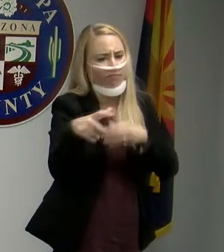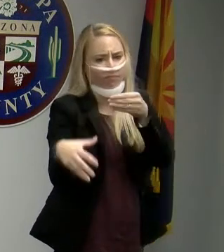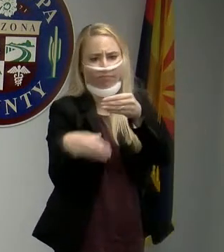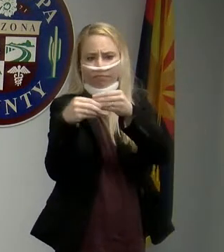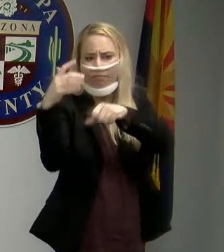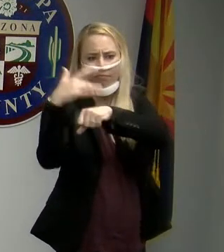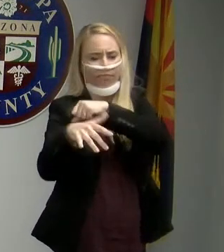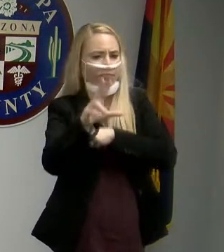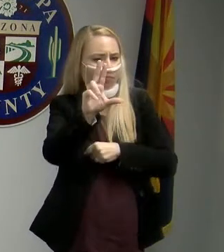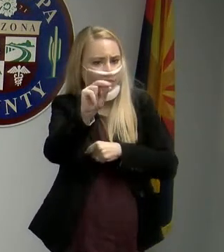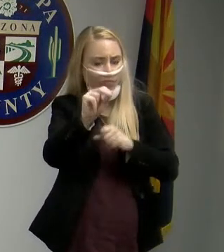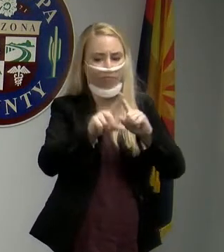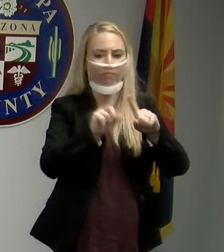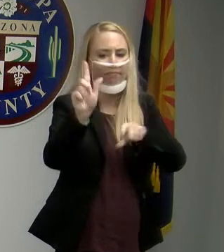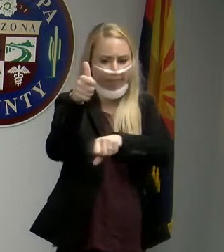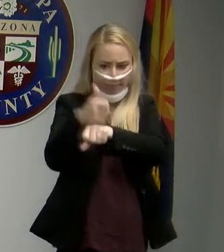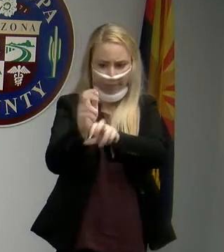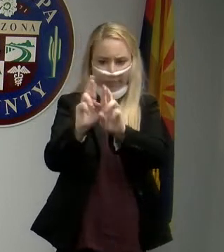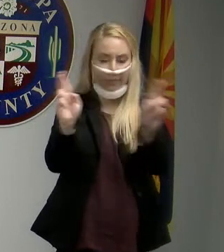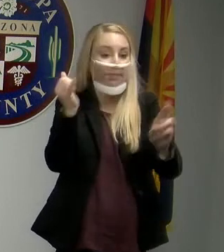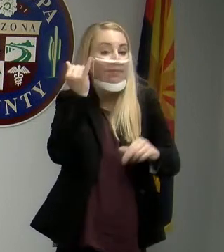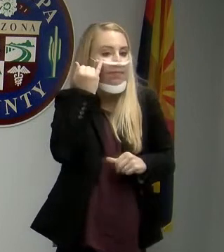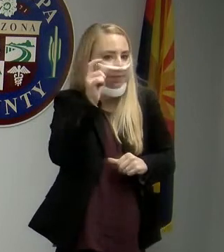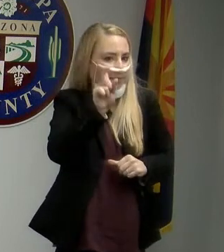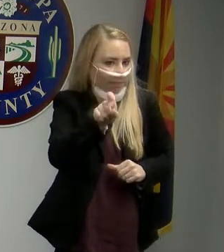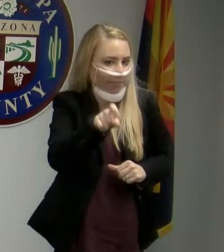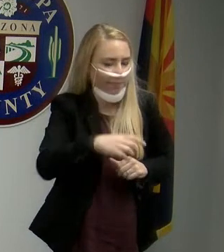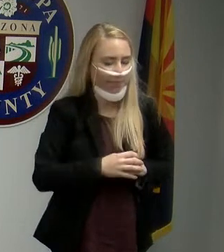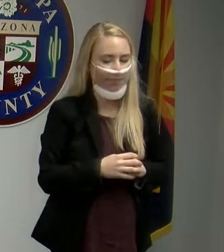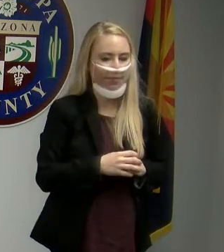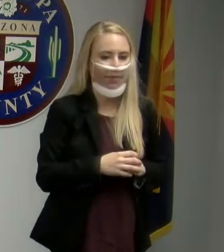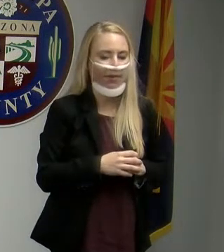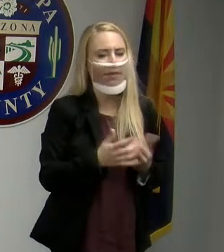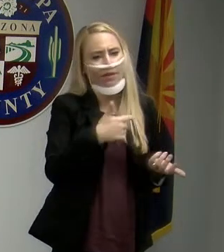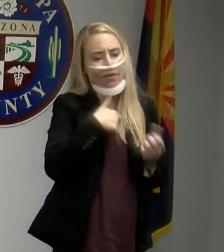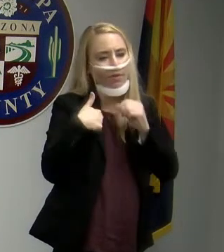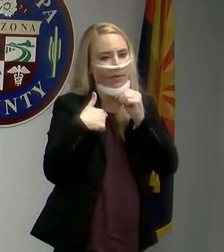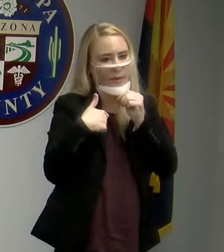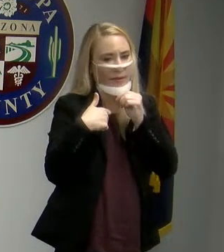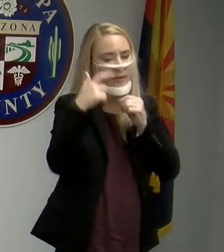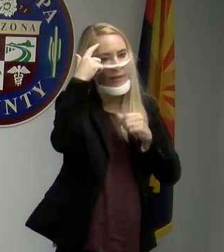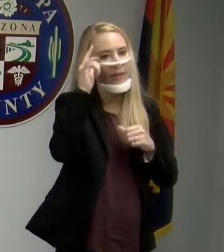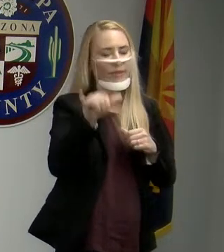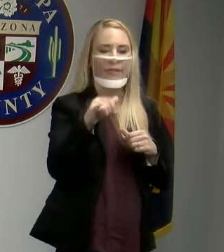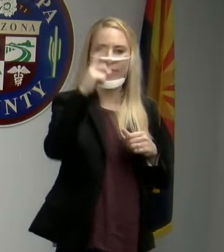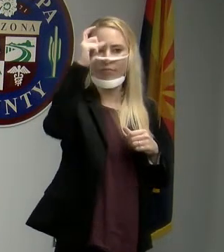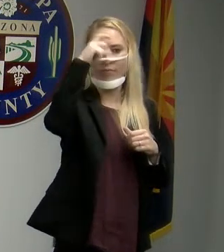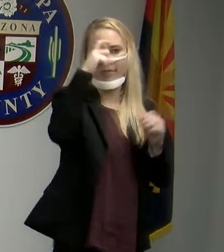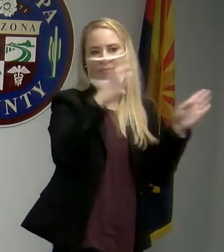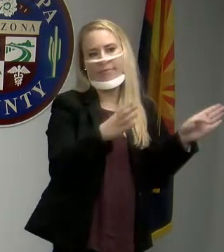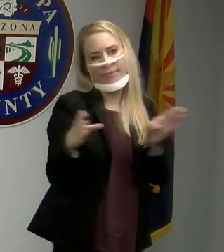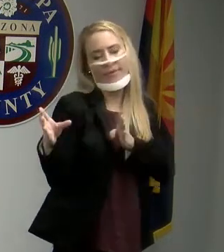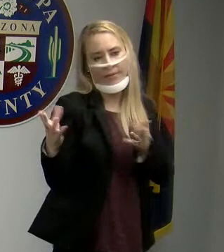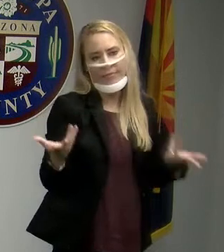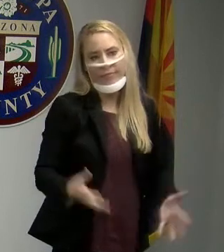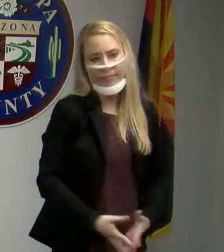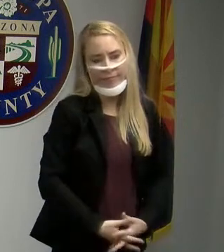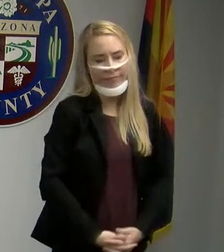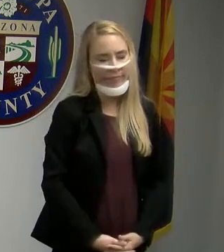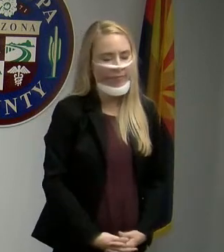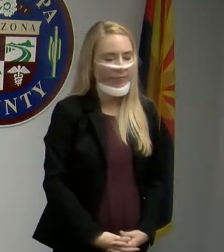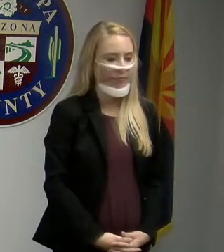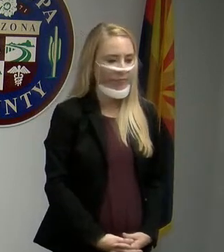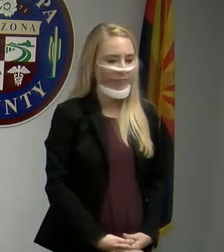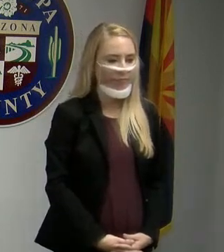needed, but they're ready to go if they are. We consider that prudent planning given the current situation.